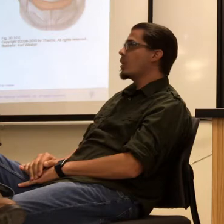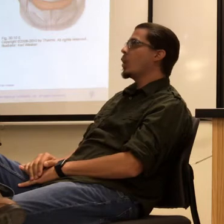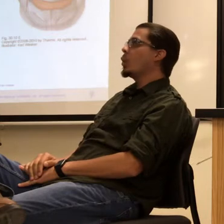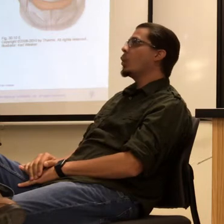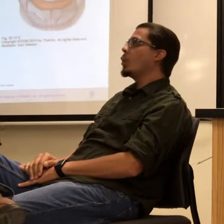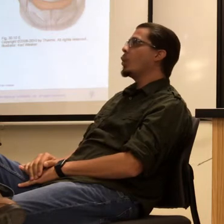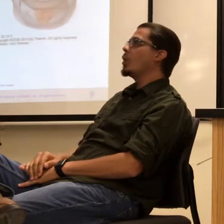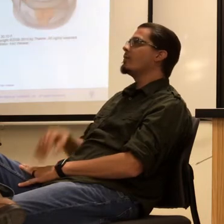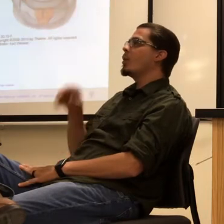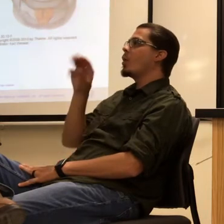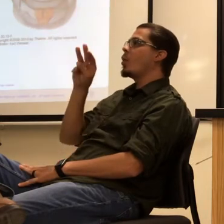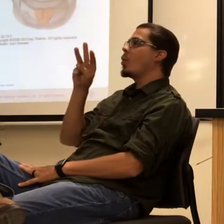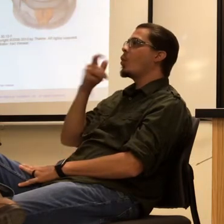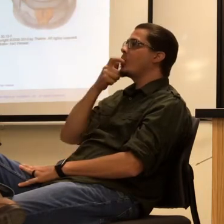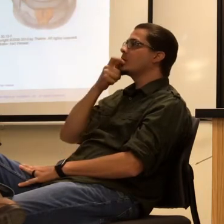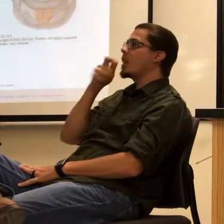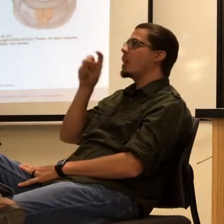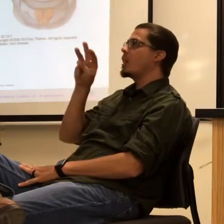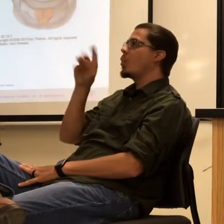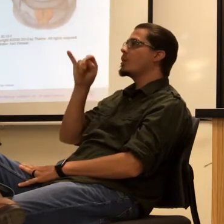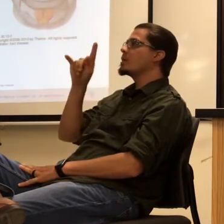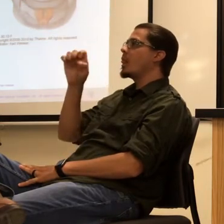whistling.